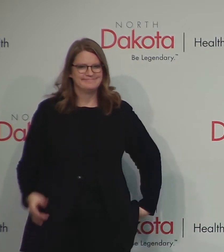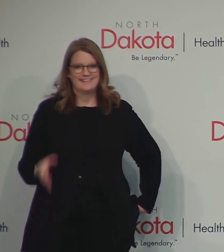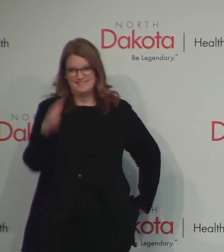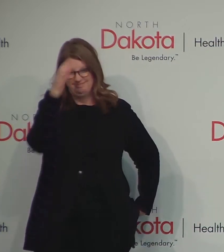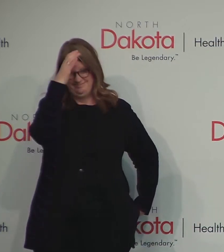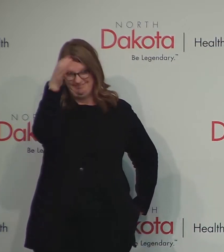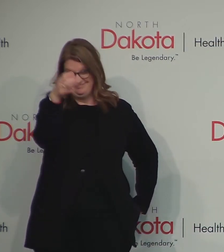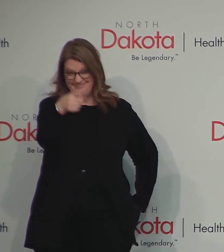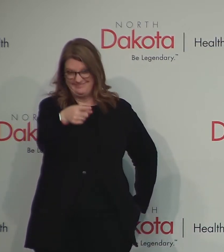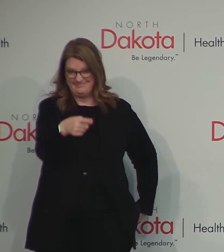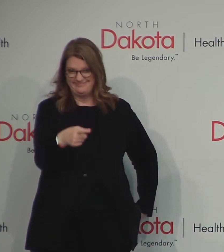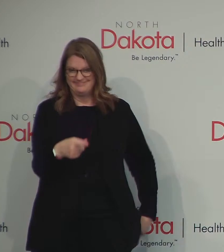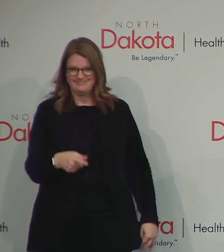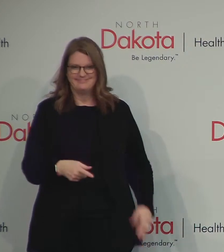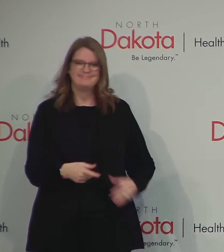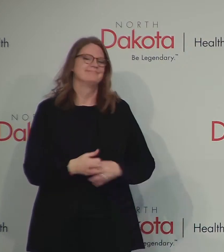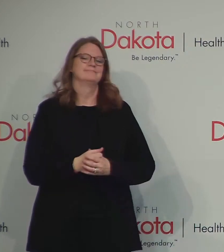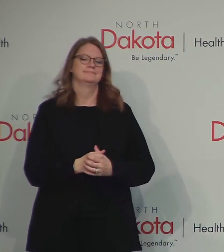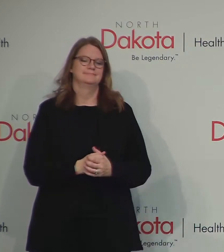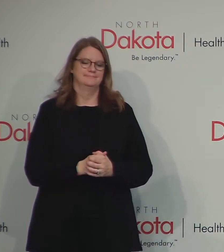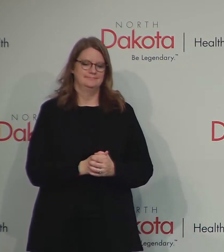up here. Here comes Molly.